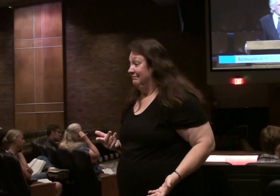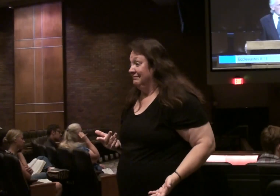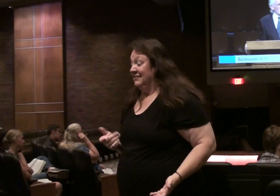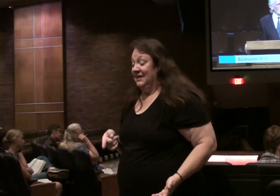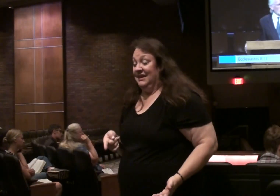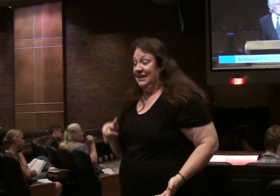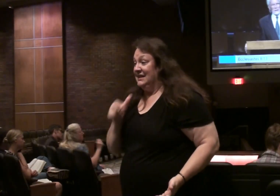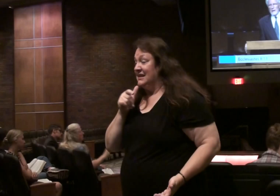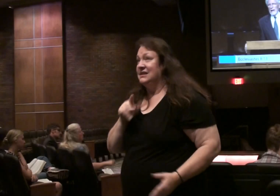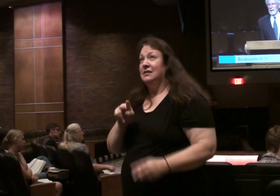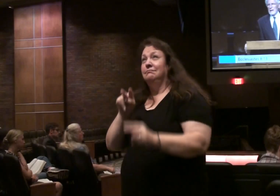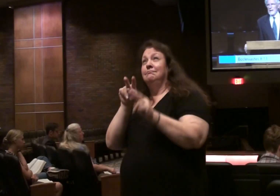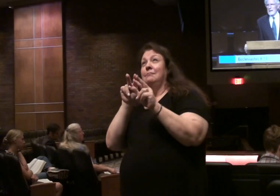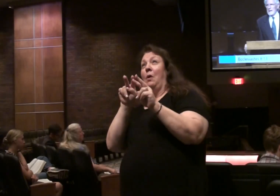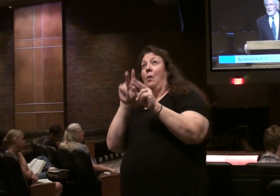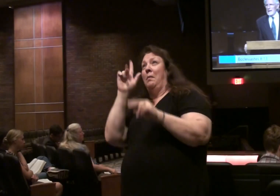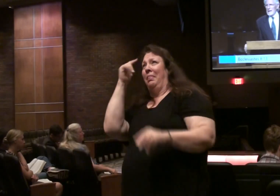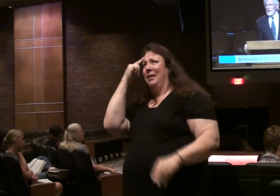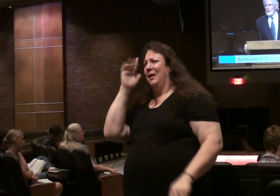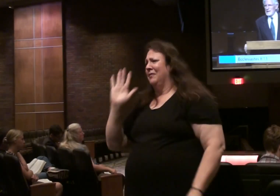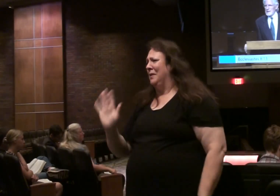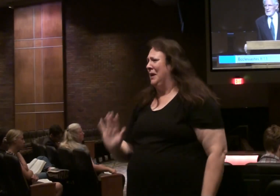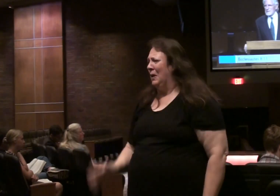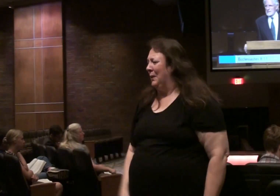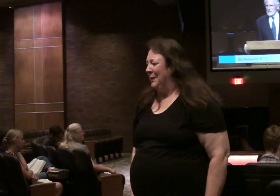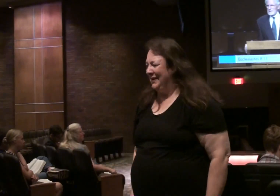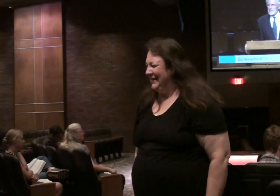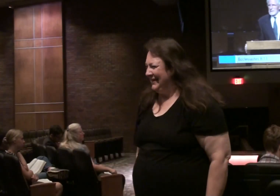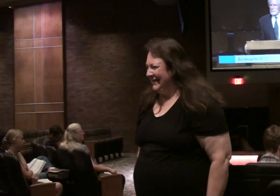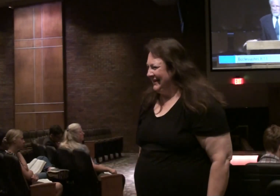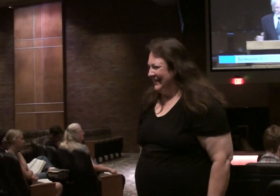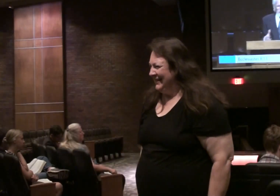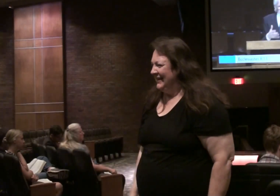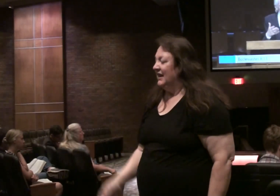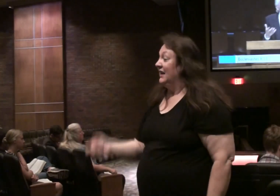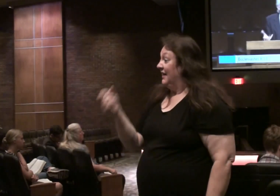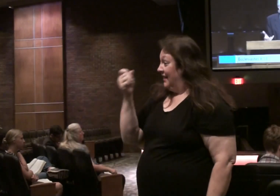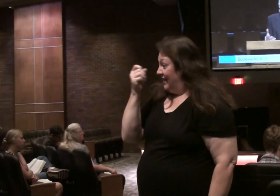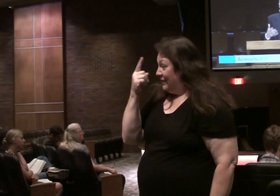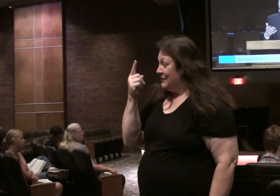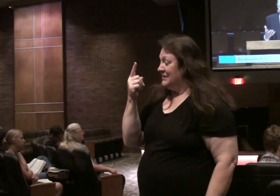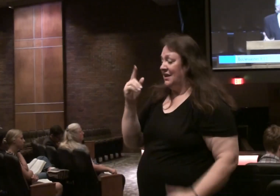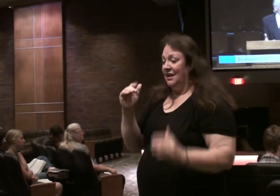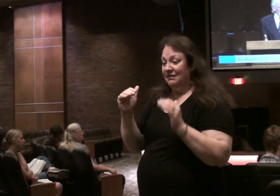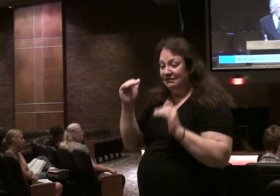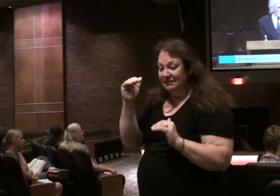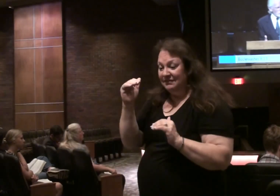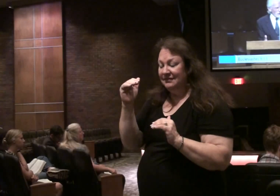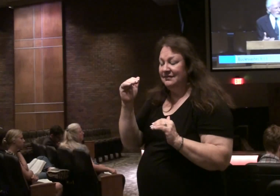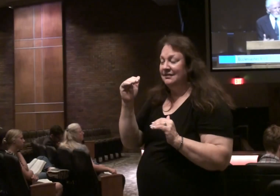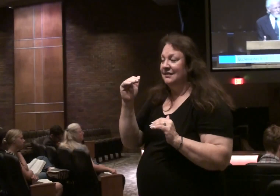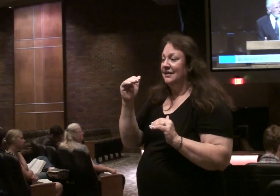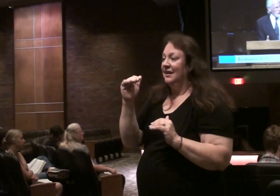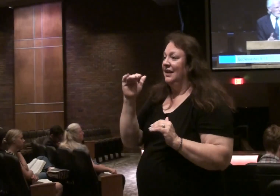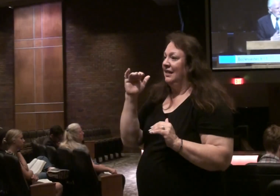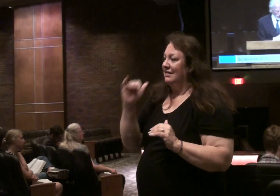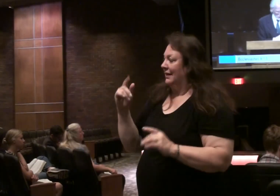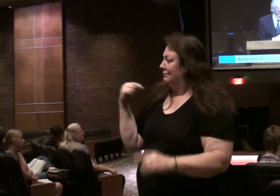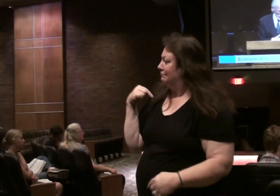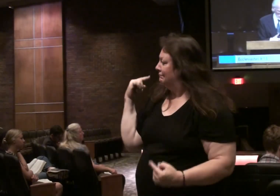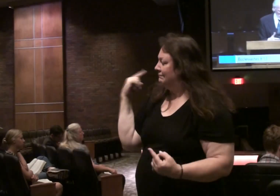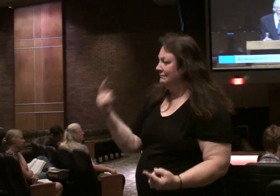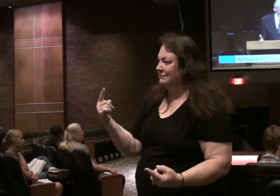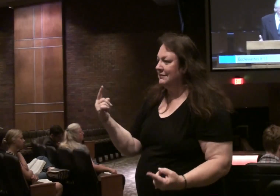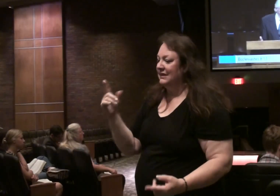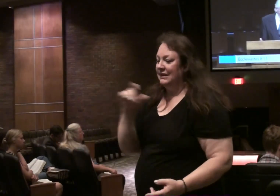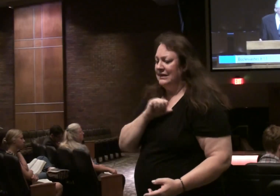He doesn't have his hope in that. And realize the injustice, unfairness, that has been there.